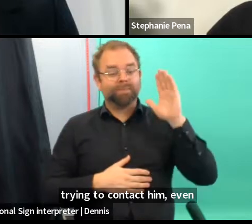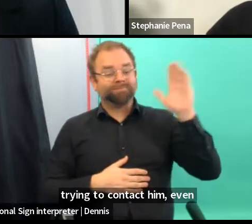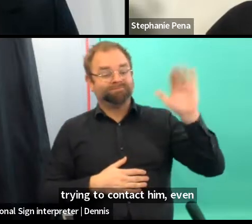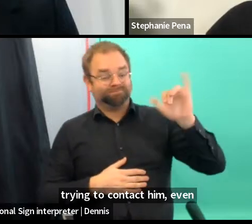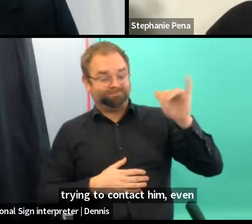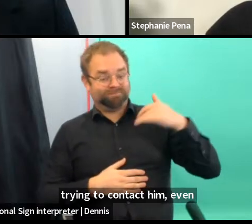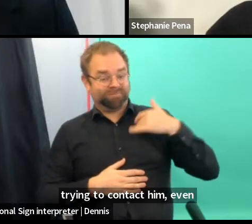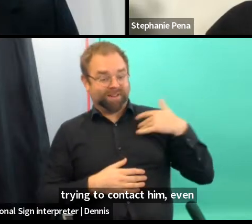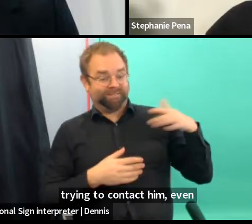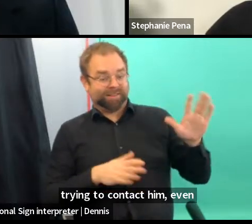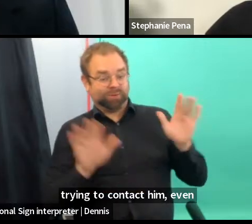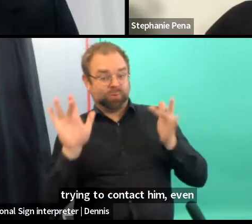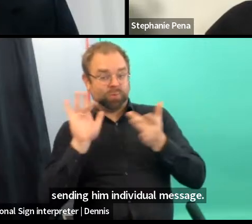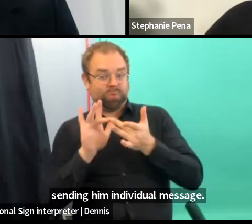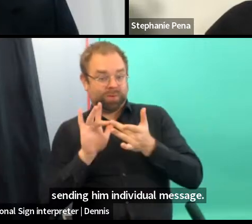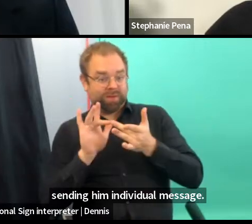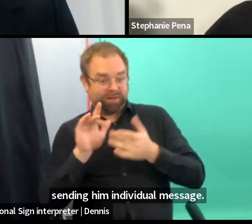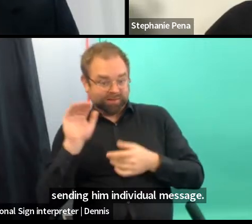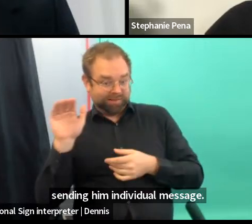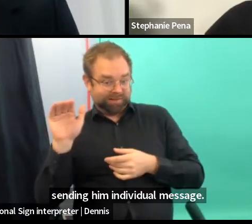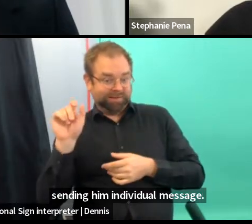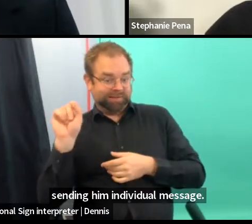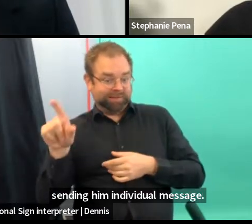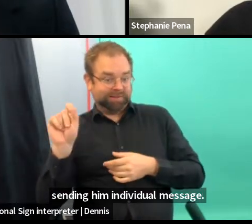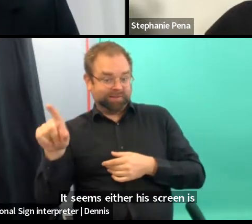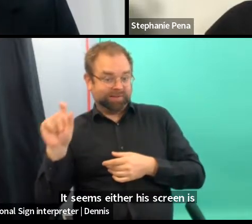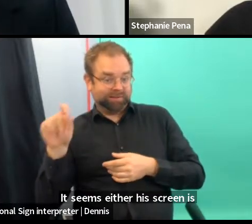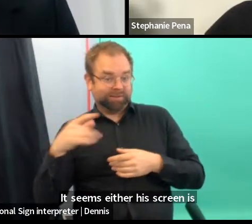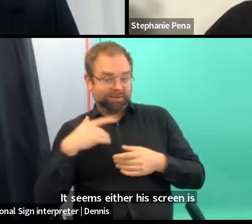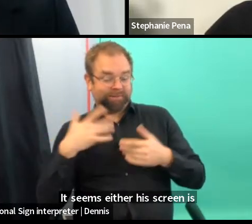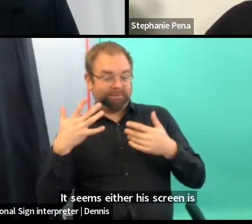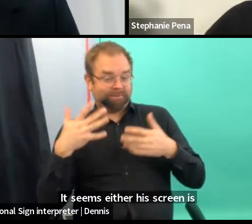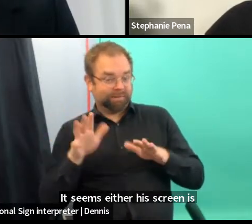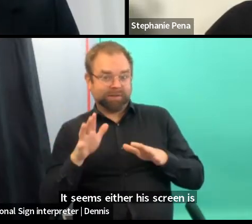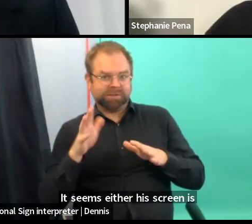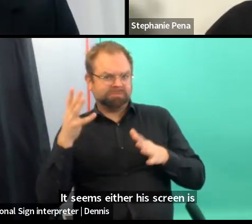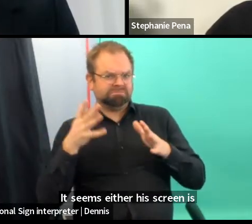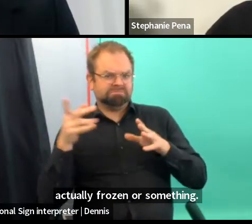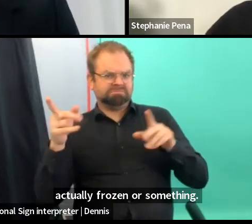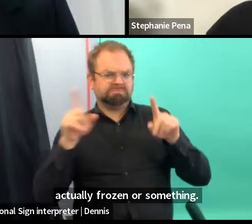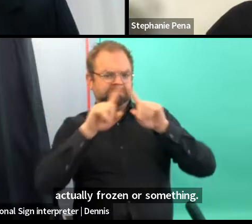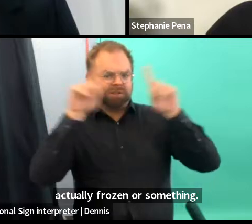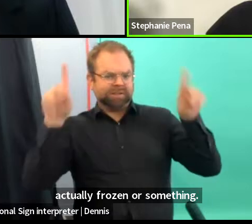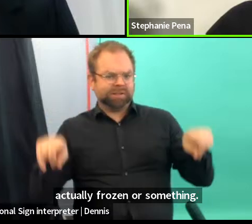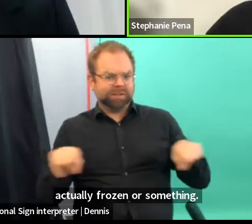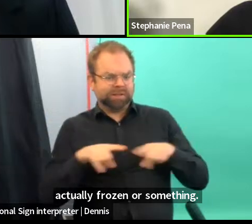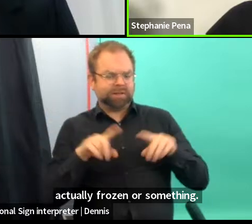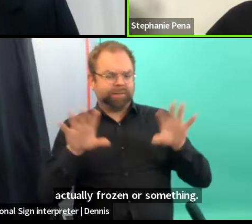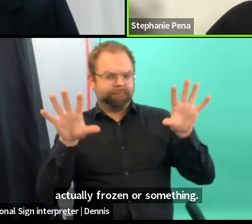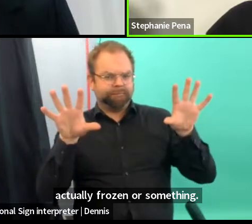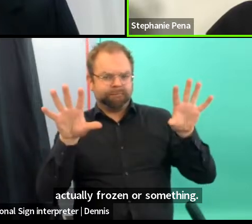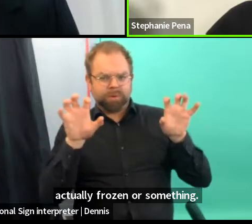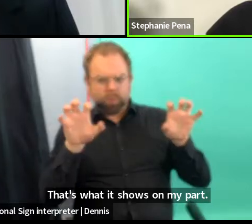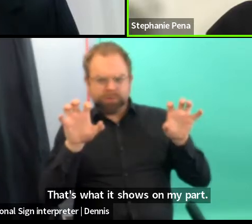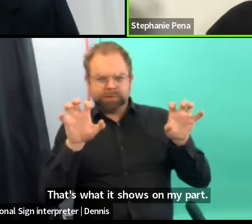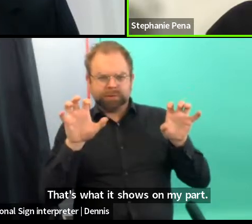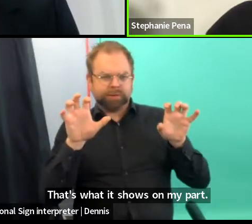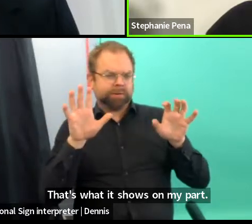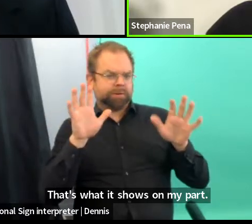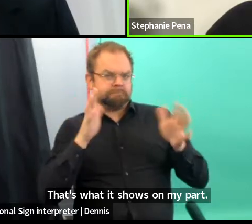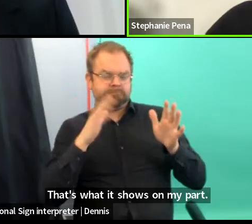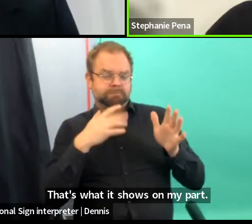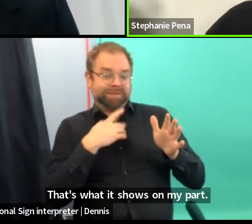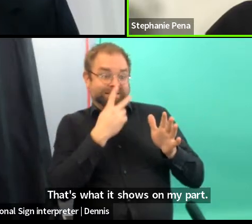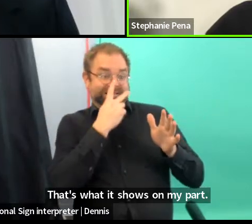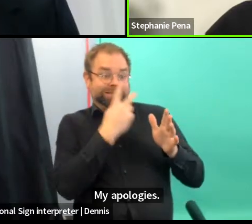is actually frozen or something. That's what it shows on my side. My apologies. No problem.